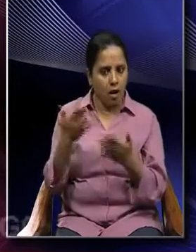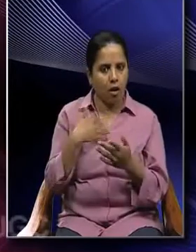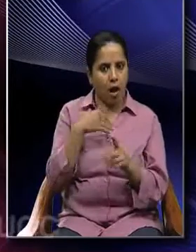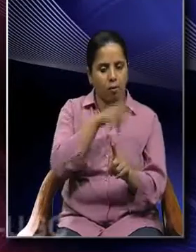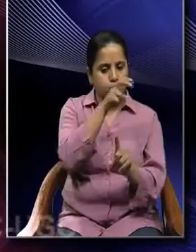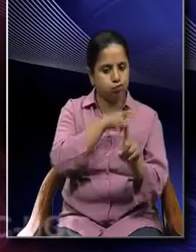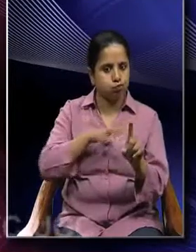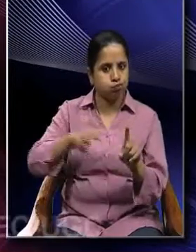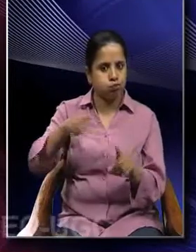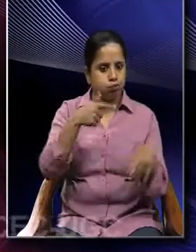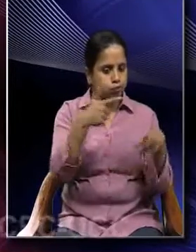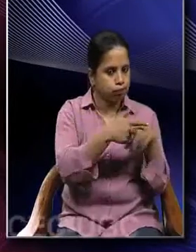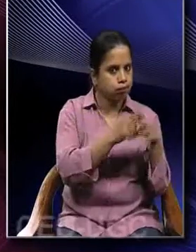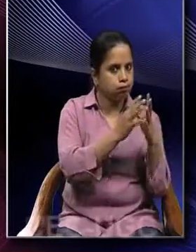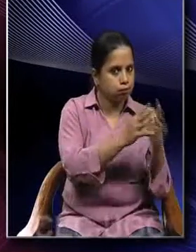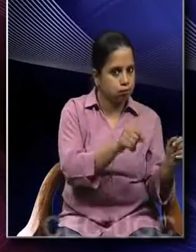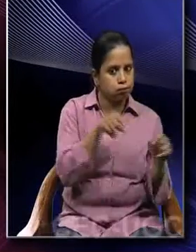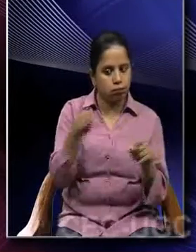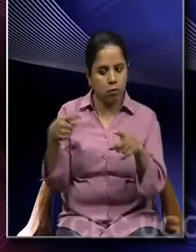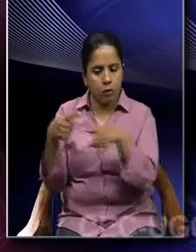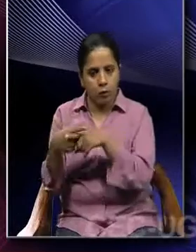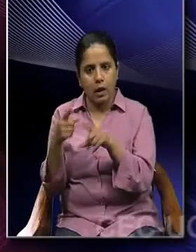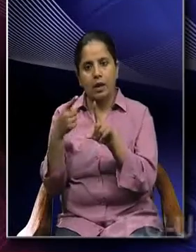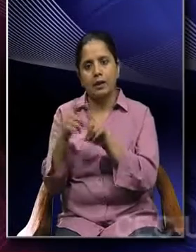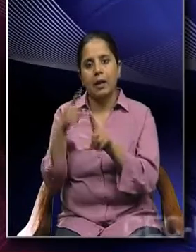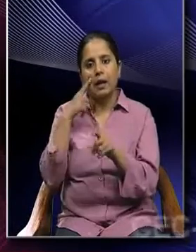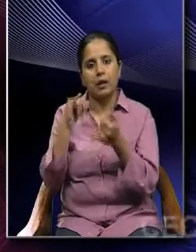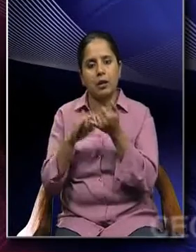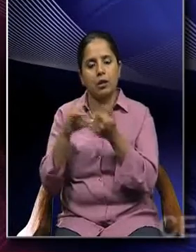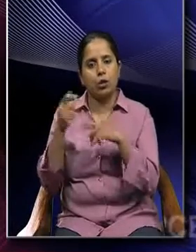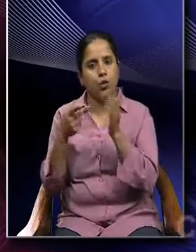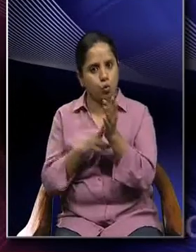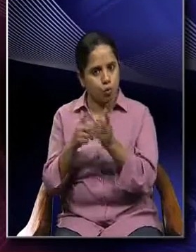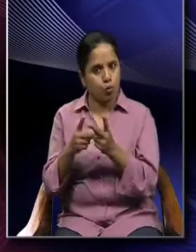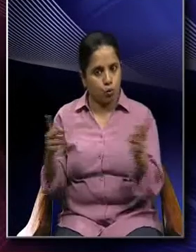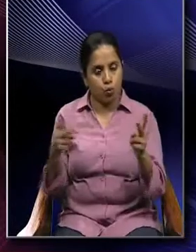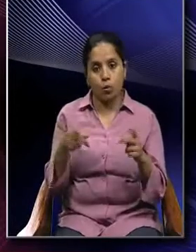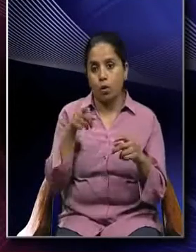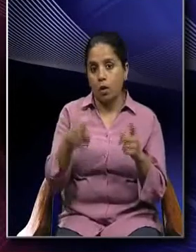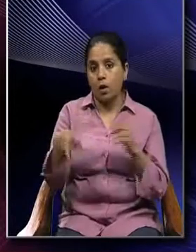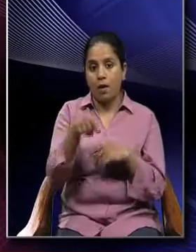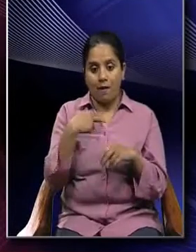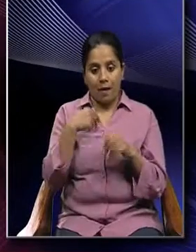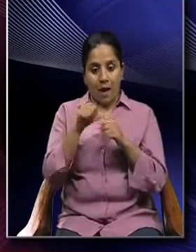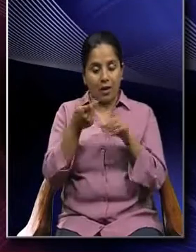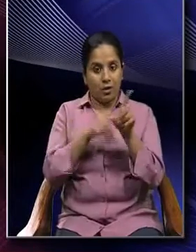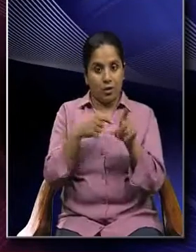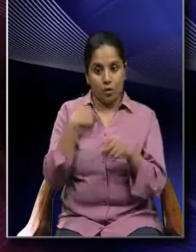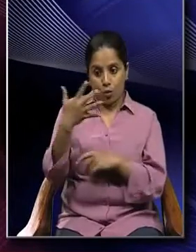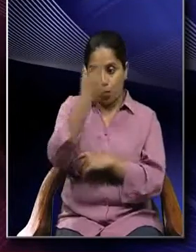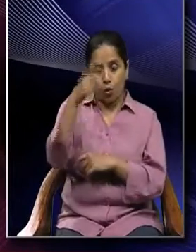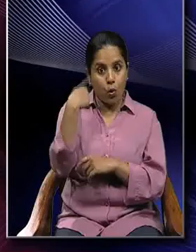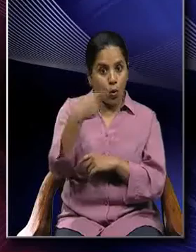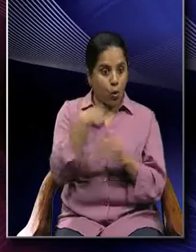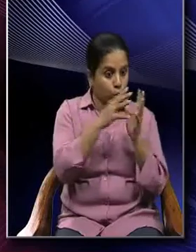from conflict resolution to conflict dissolution. So in place of becoming an agency who is resolving, which